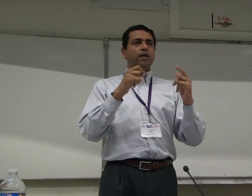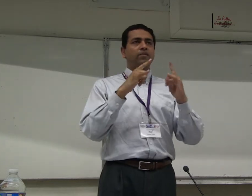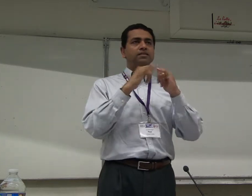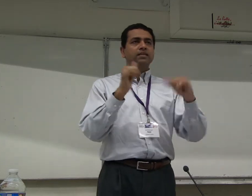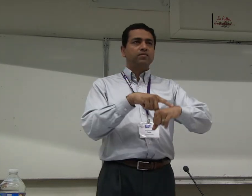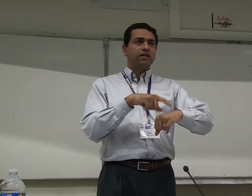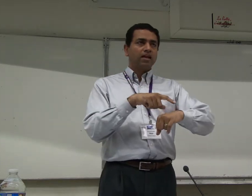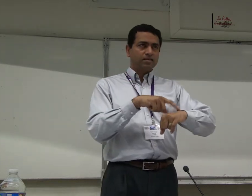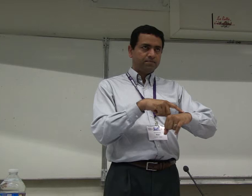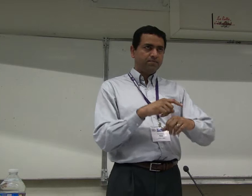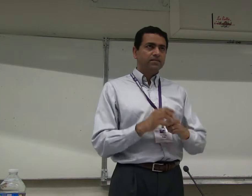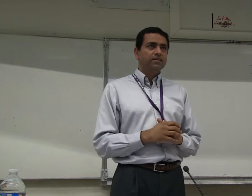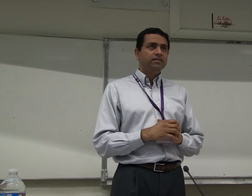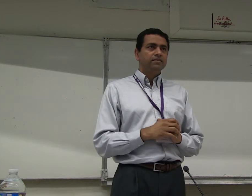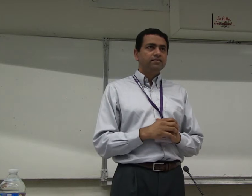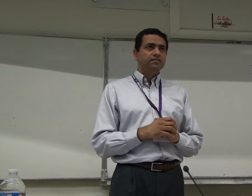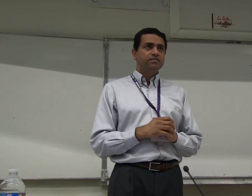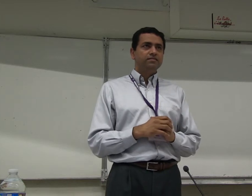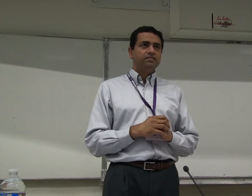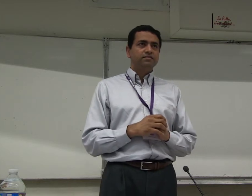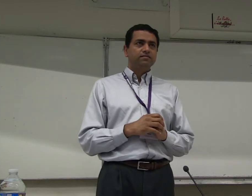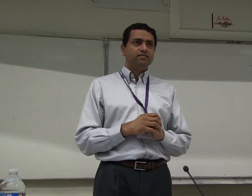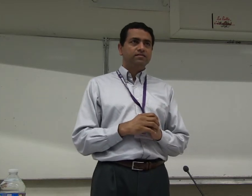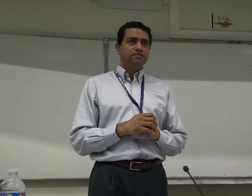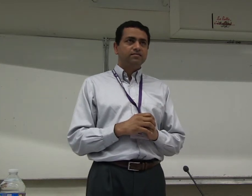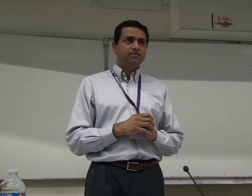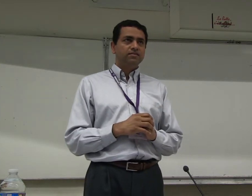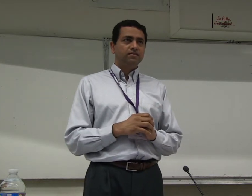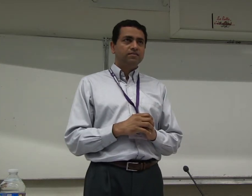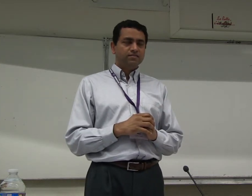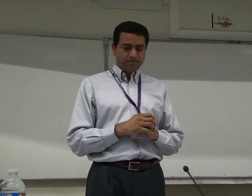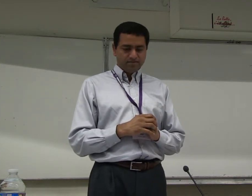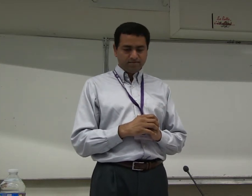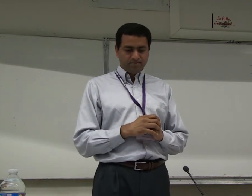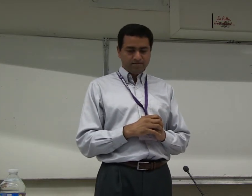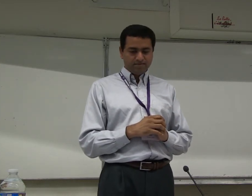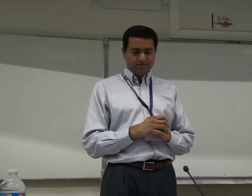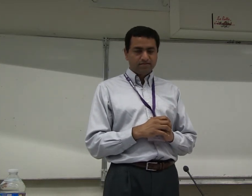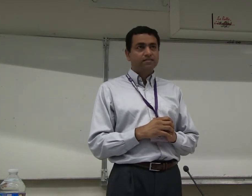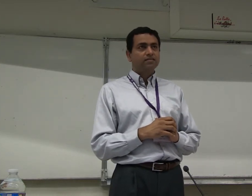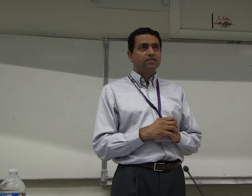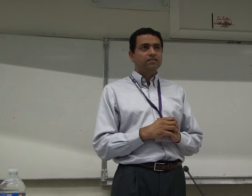Oftentimes you see the description as well as the spoken information on the